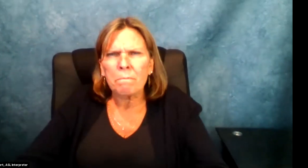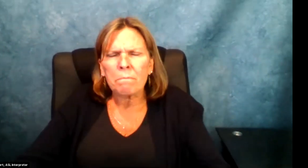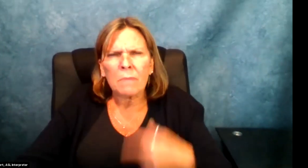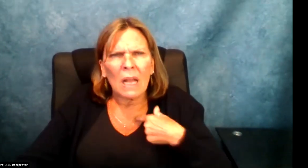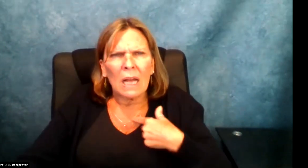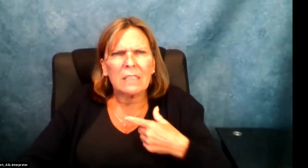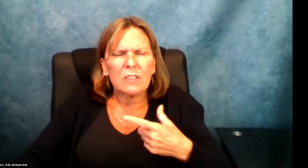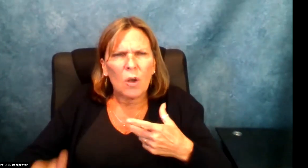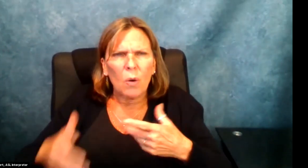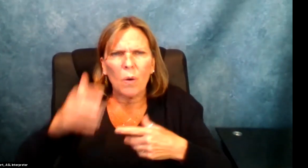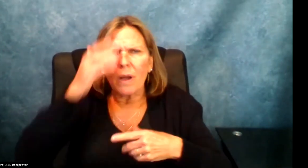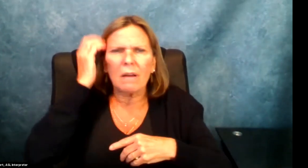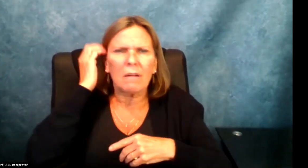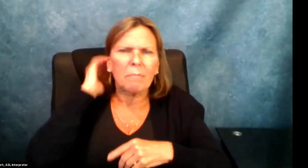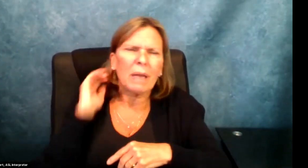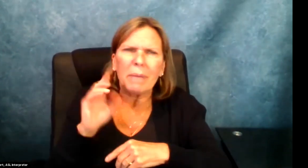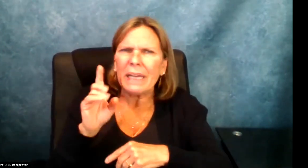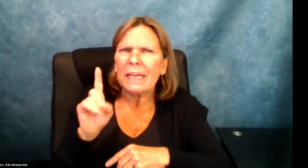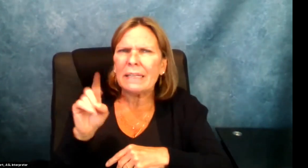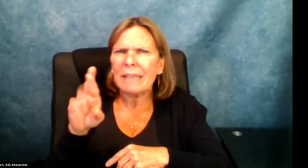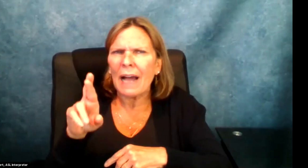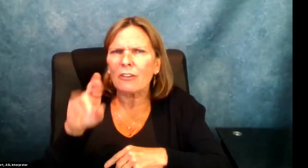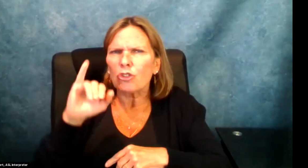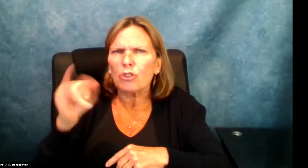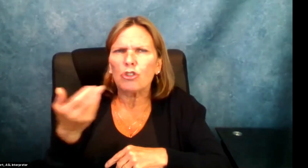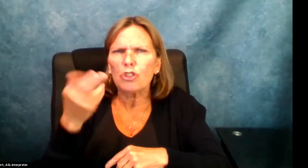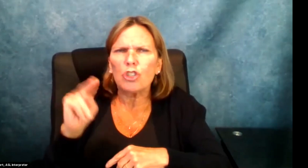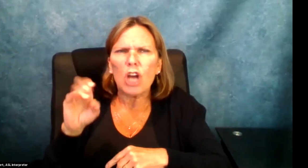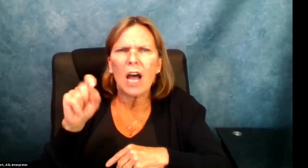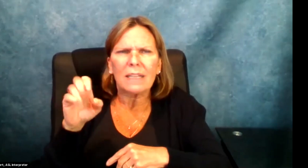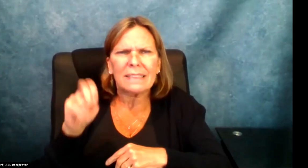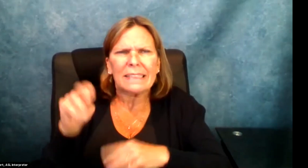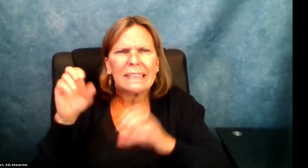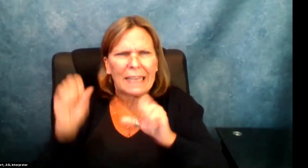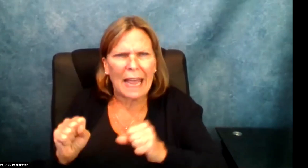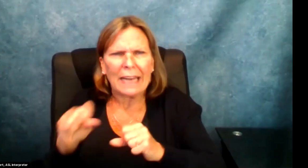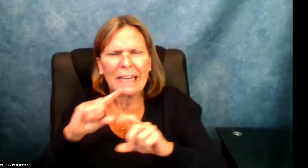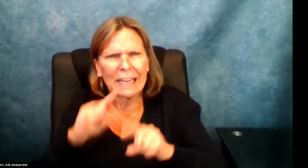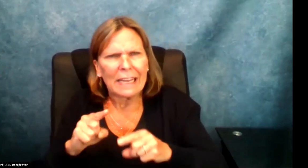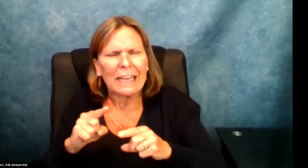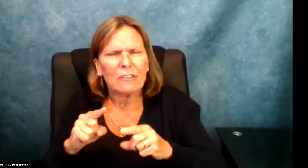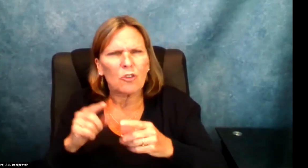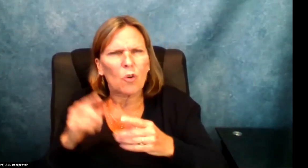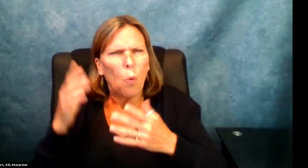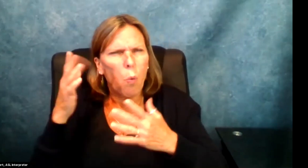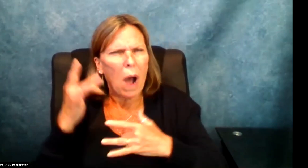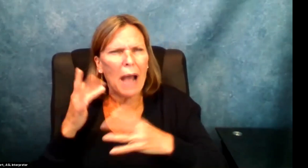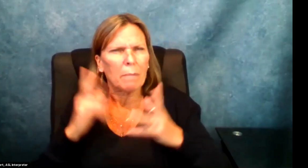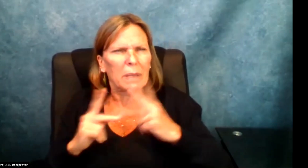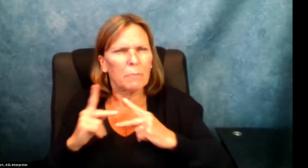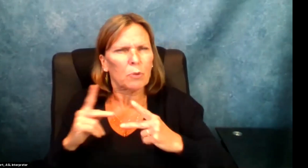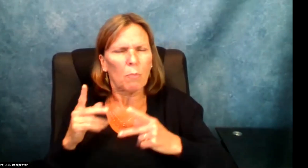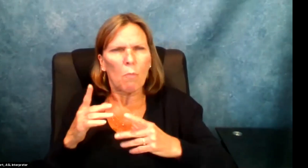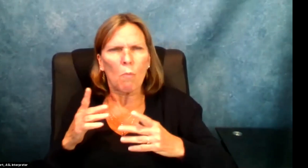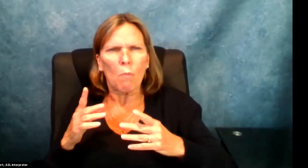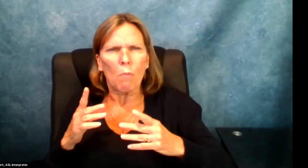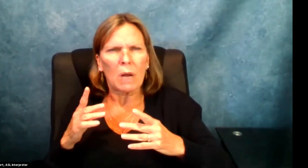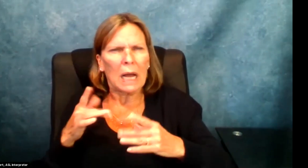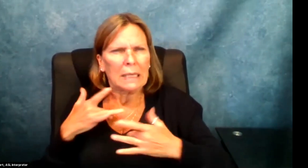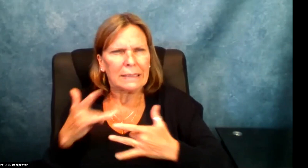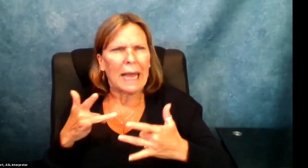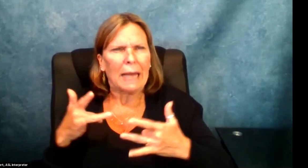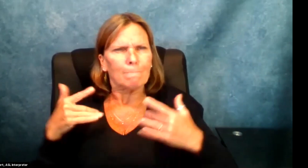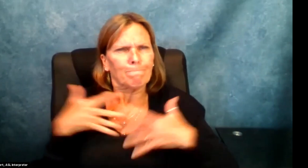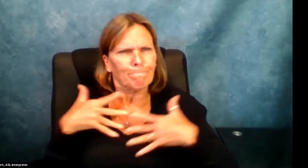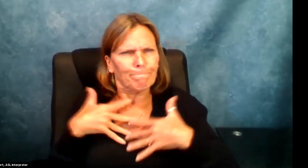Dr. Johnson might be able to jump in on this a little bit better. But when I went through all of the sources that I could find, and most of those were going through the internet